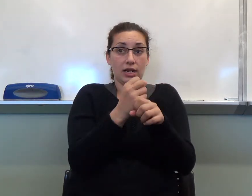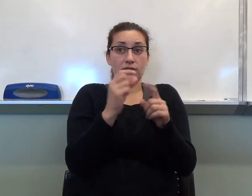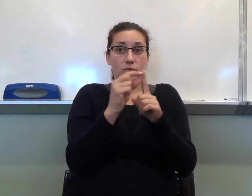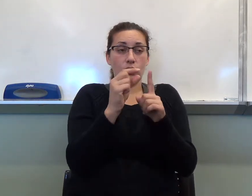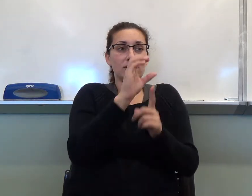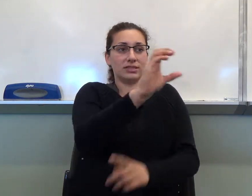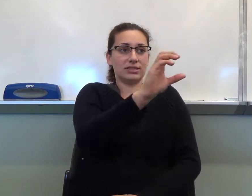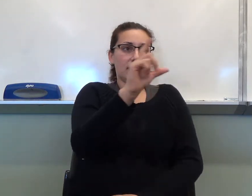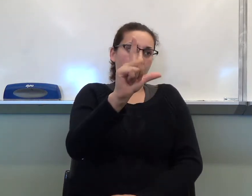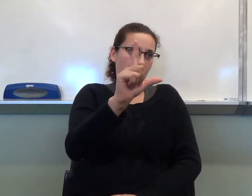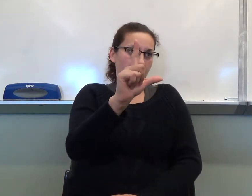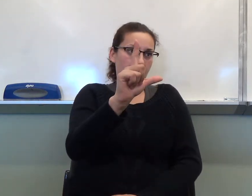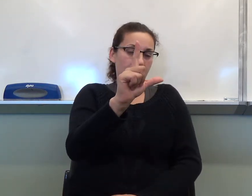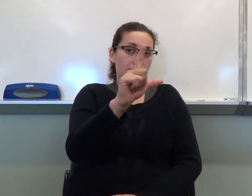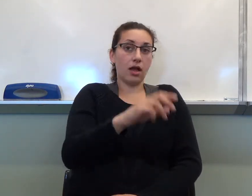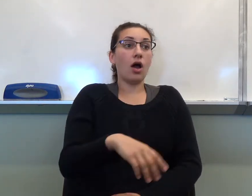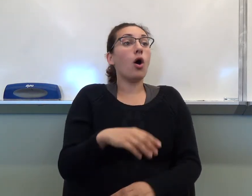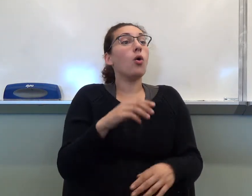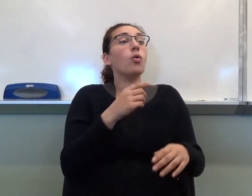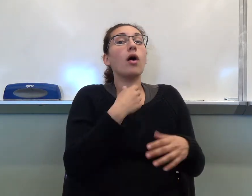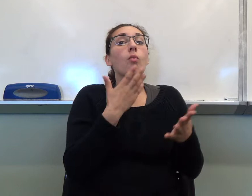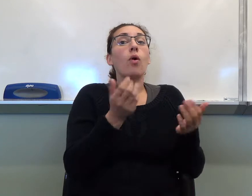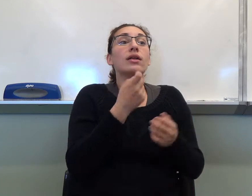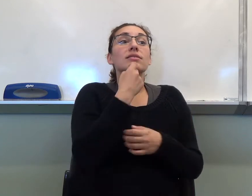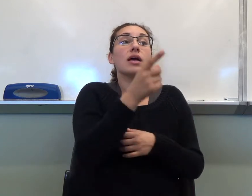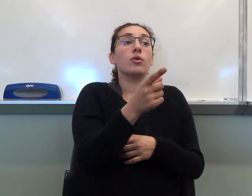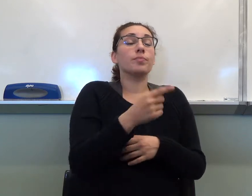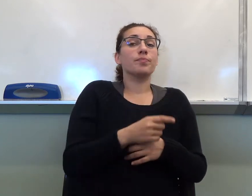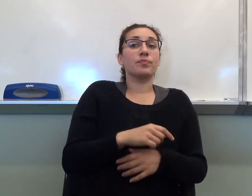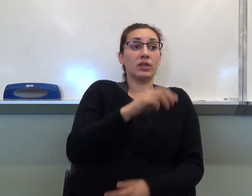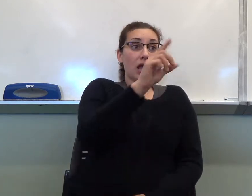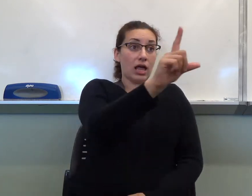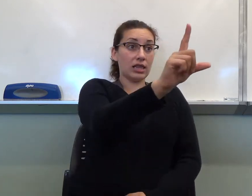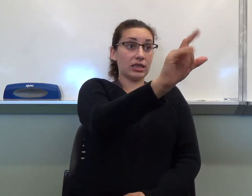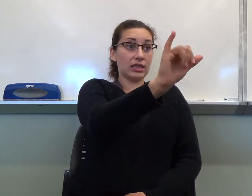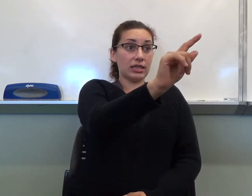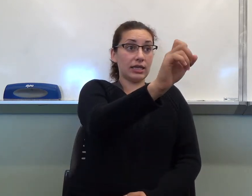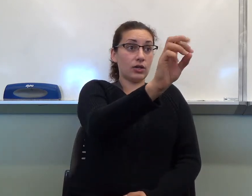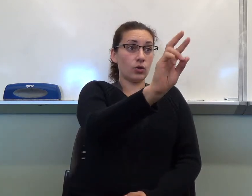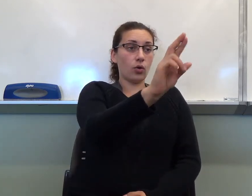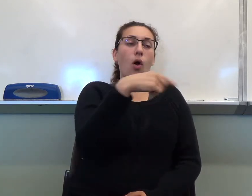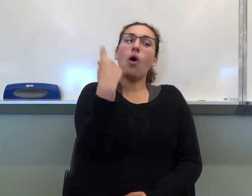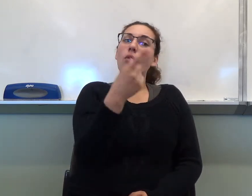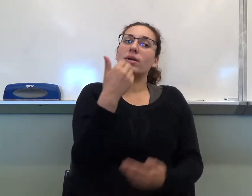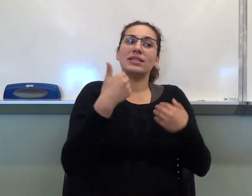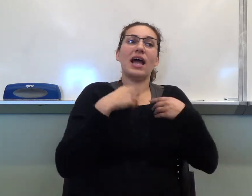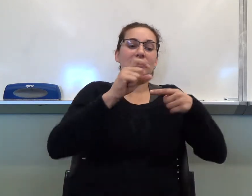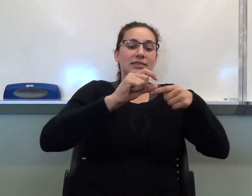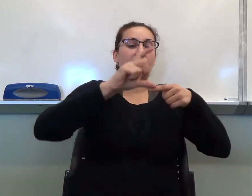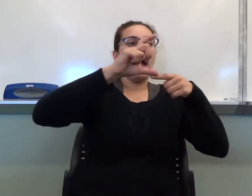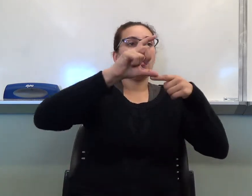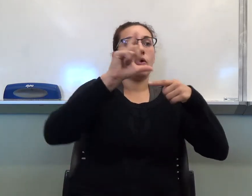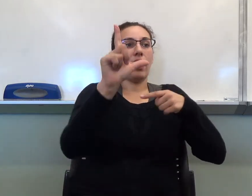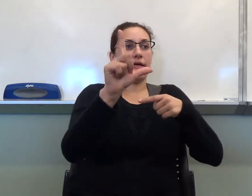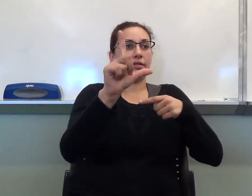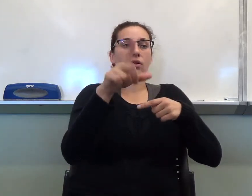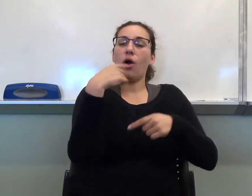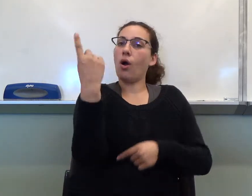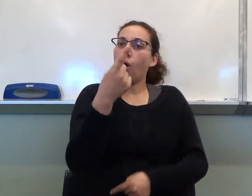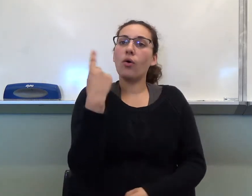liter is always a capital L, by the way. Why, I don't know, but there it is. And CL is the centiliter. This would be called